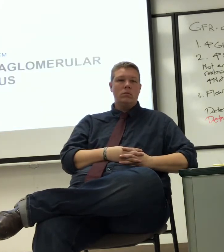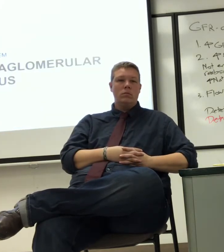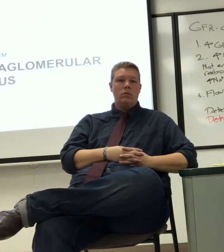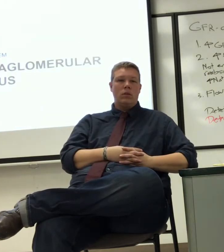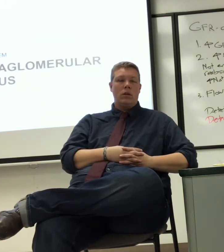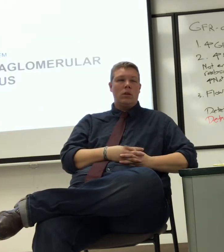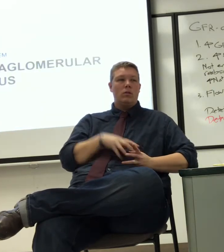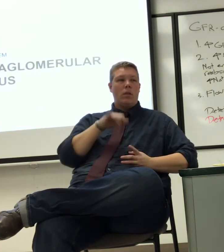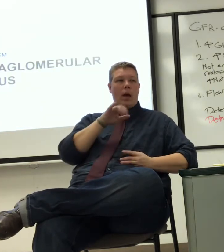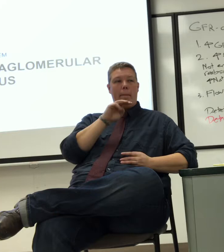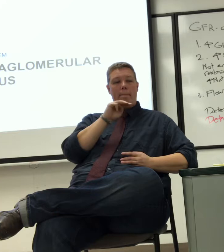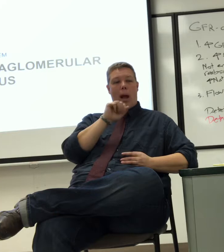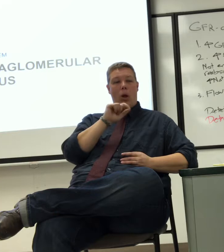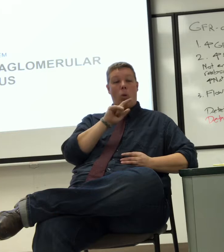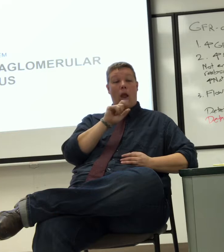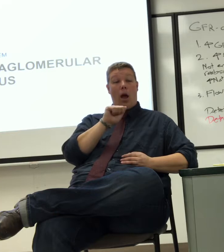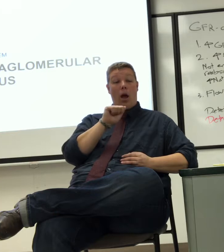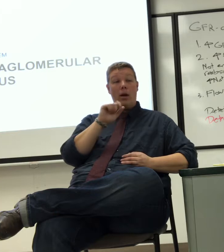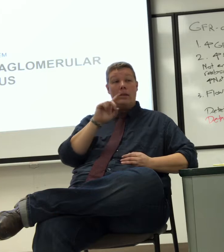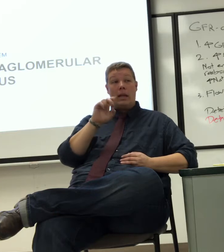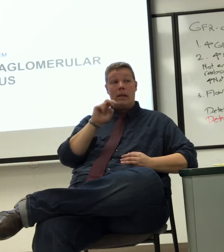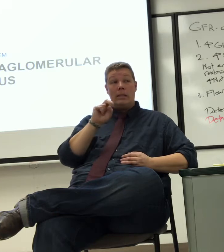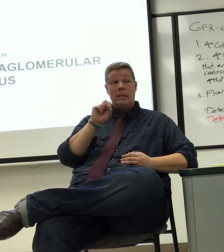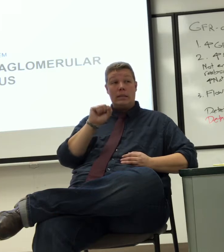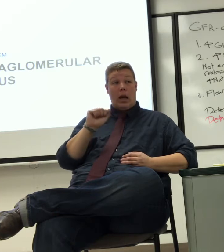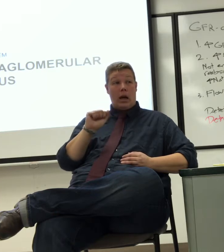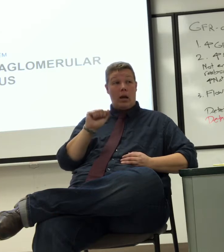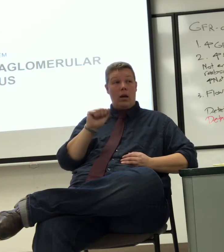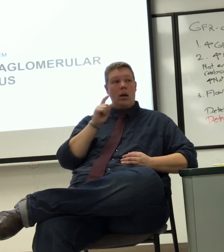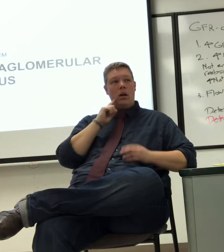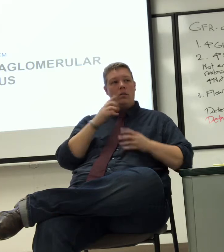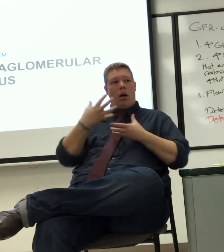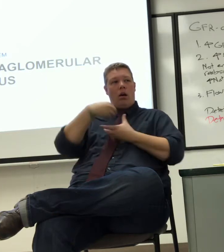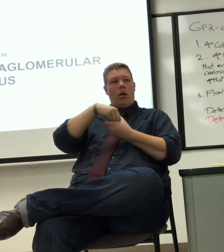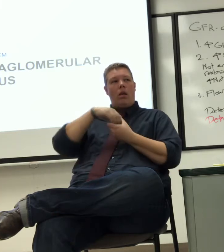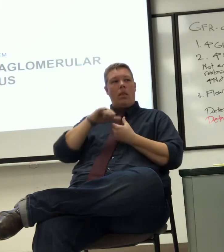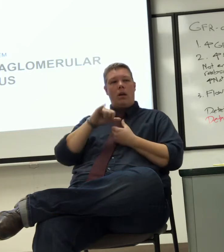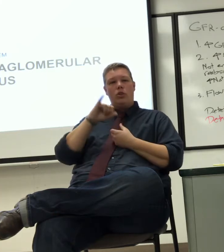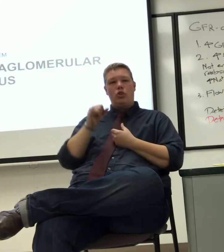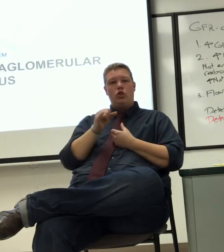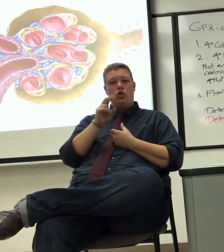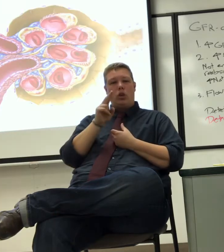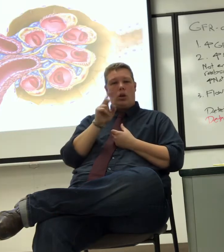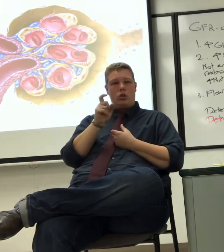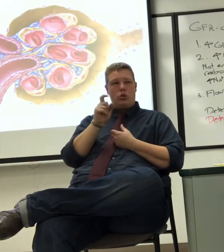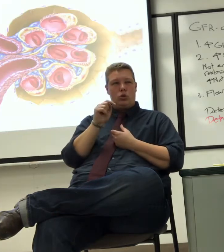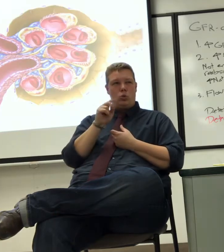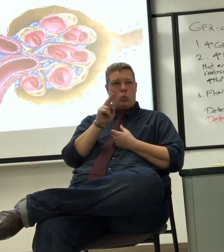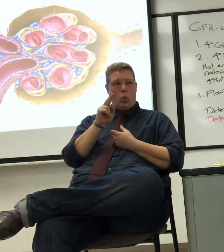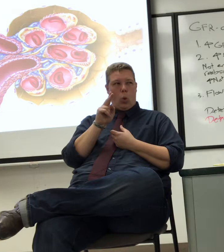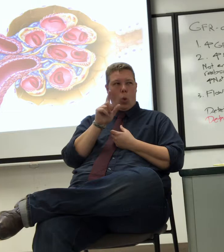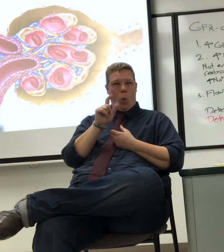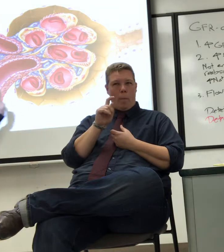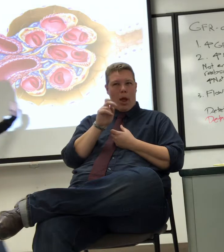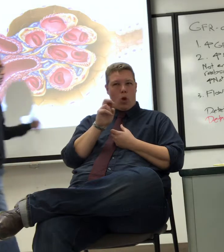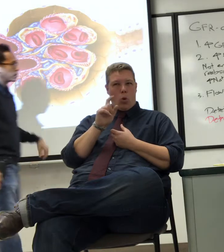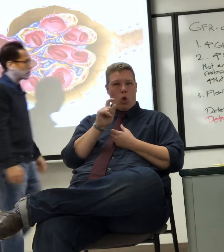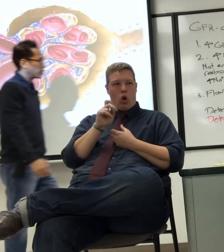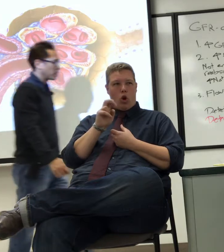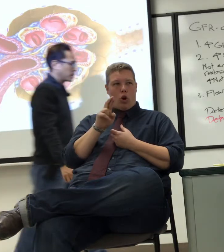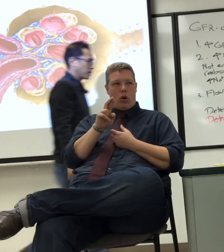So that macula densa is part of something called the juxtaglomerular apparatus. And that's shown again